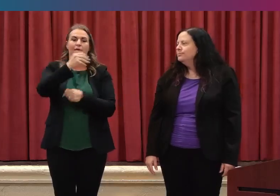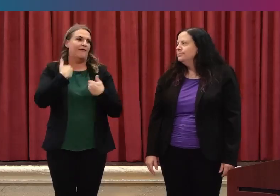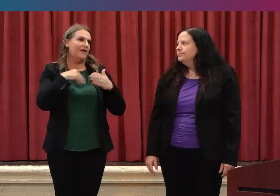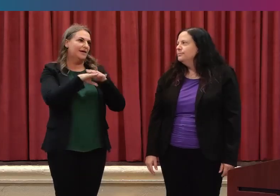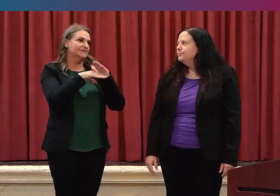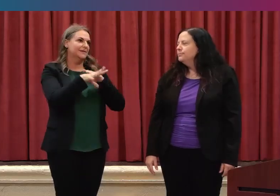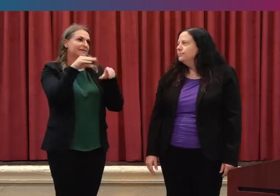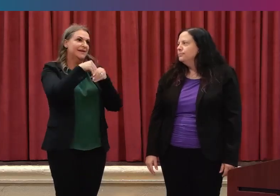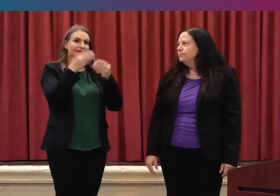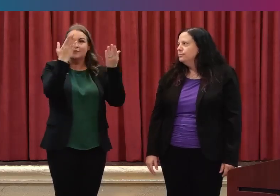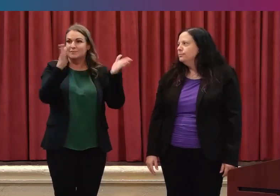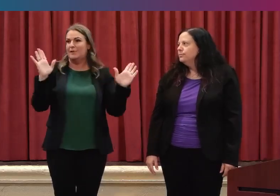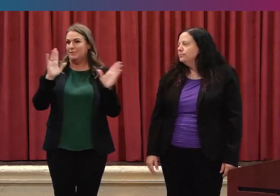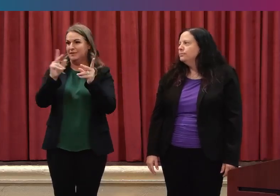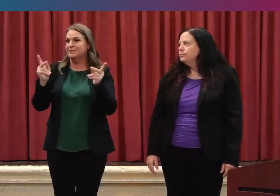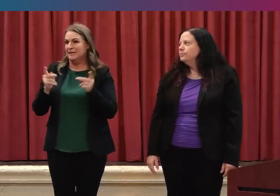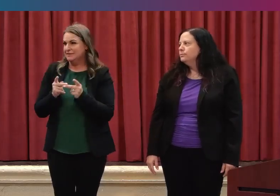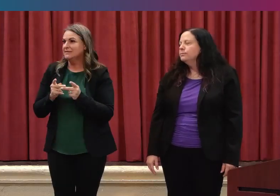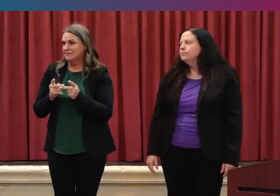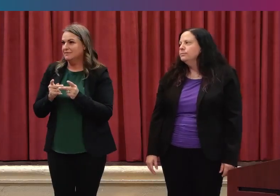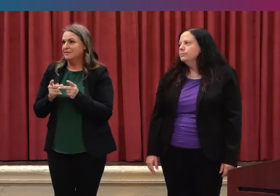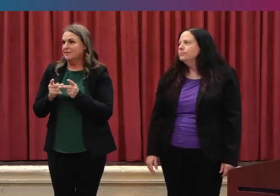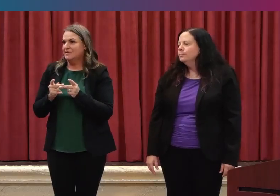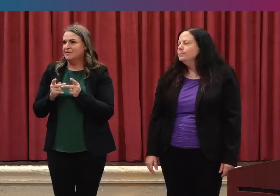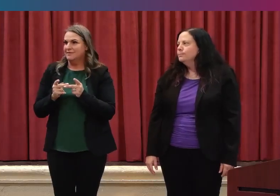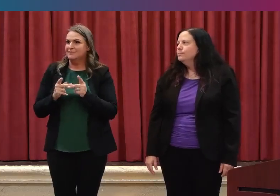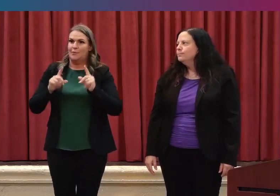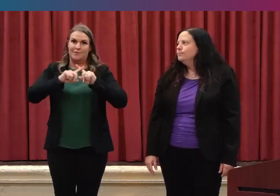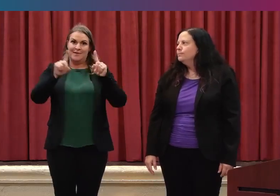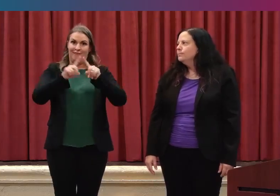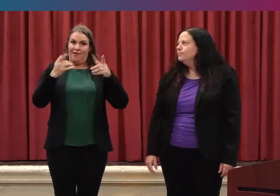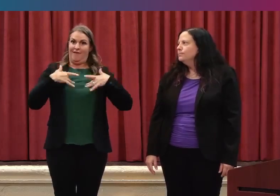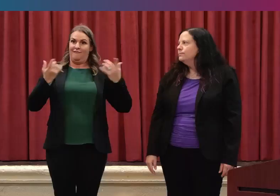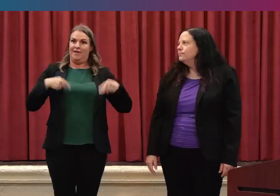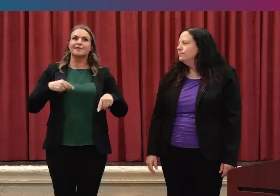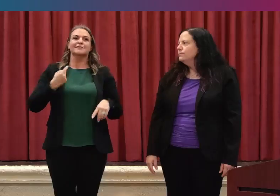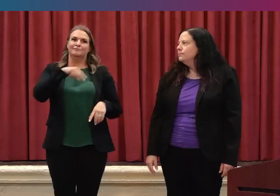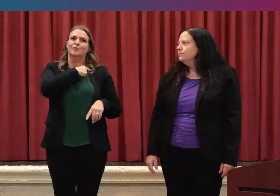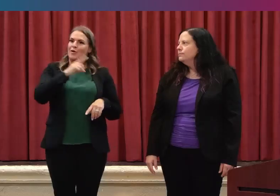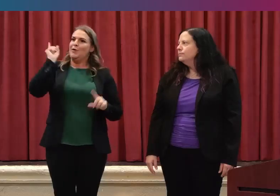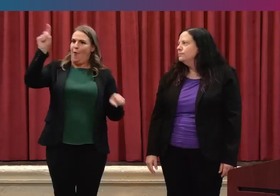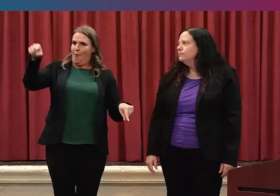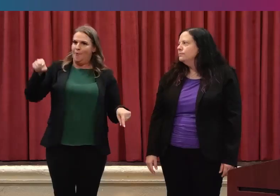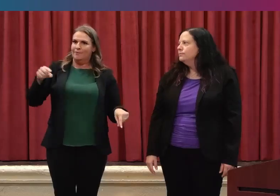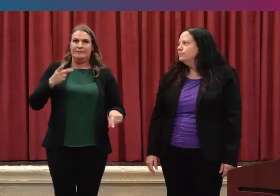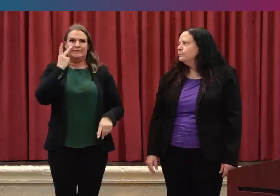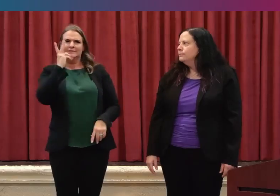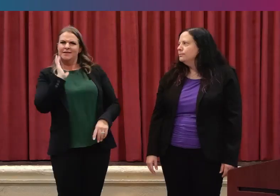the community all in the name of access to communication for deaf individuals.